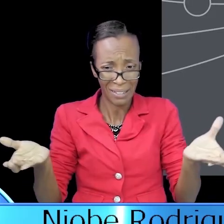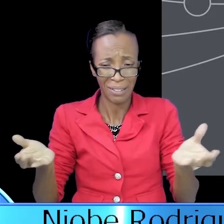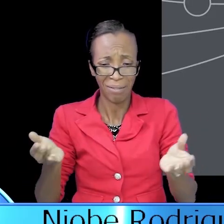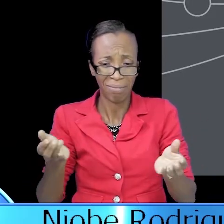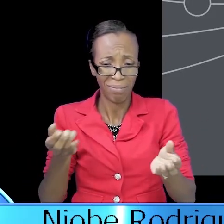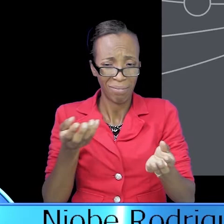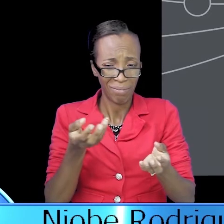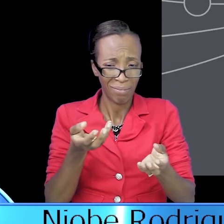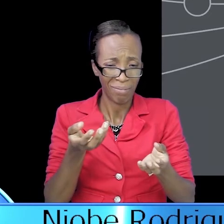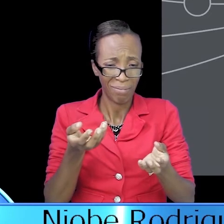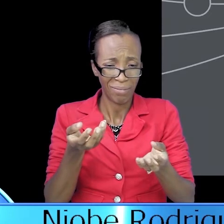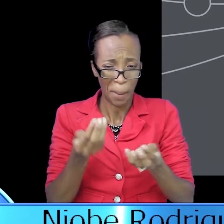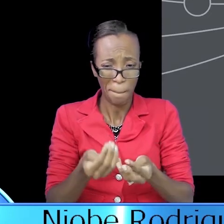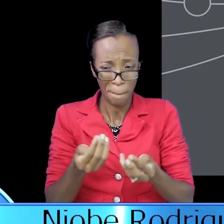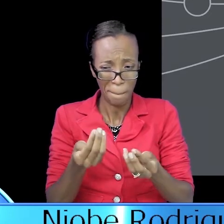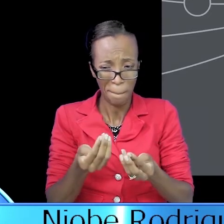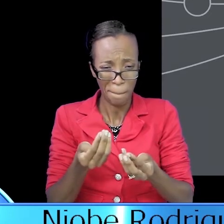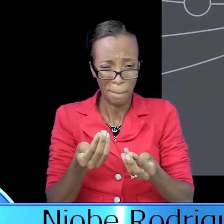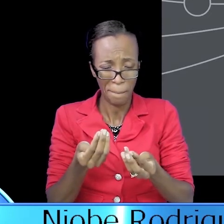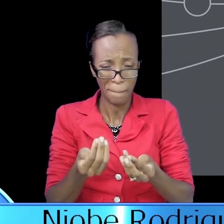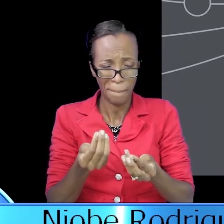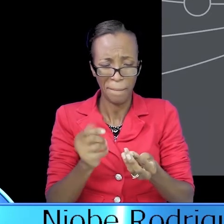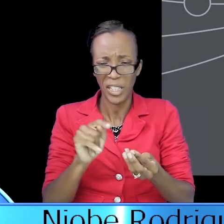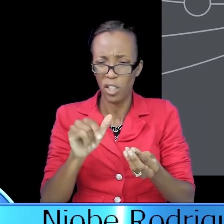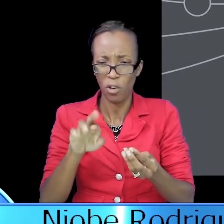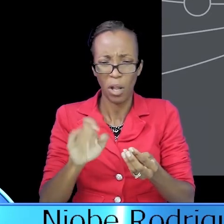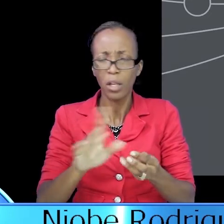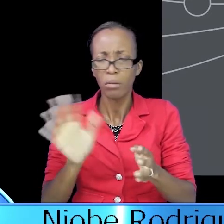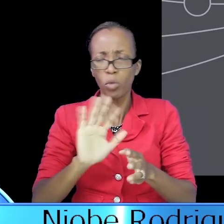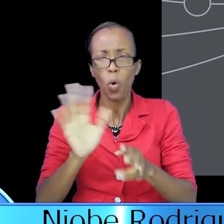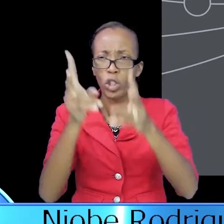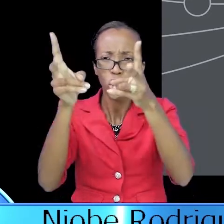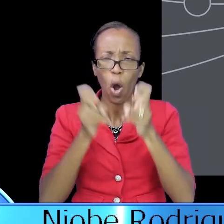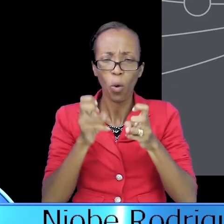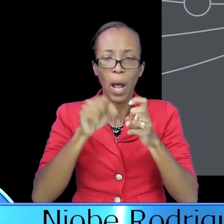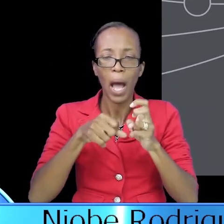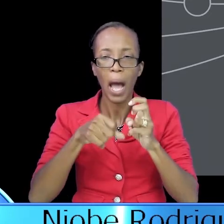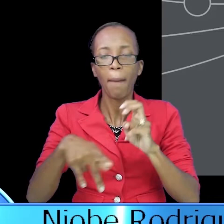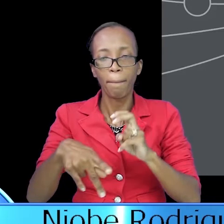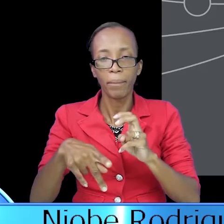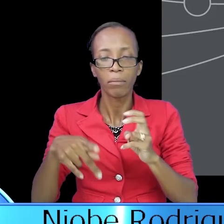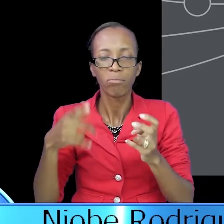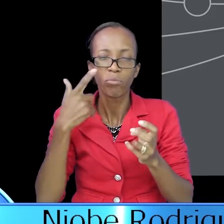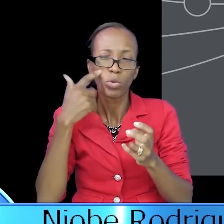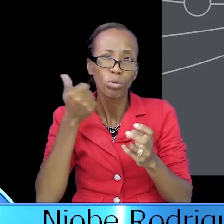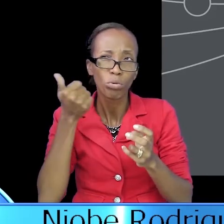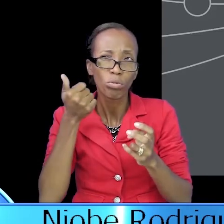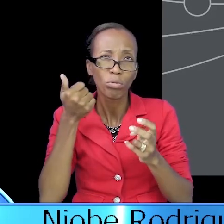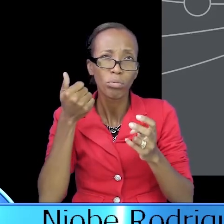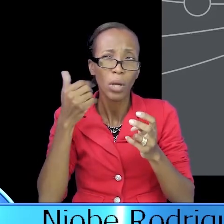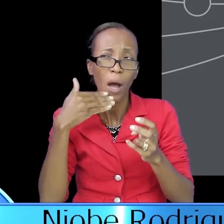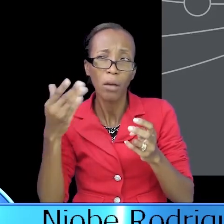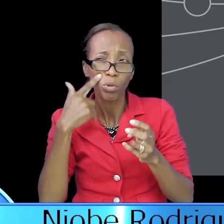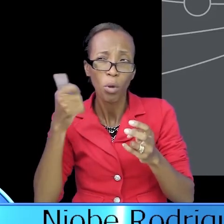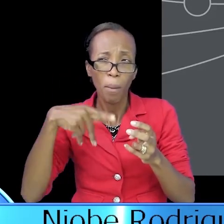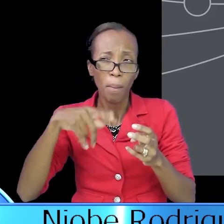time. So that tool, the tool Andi, is a hardware, right? Hardware. No,